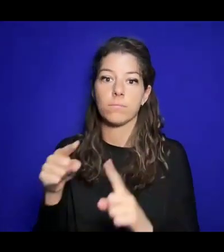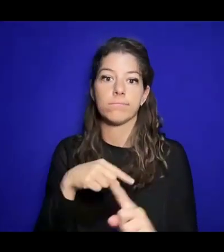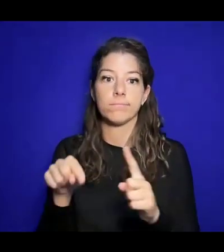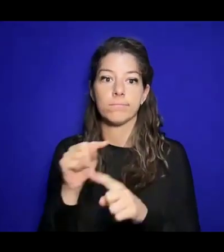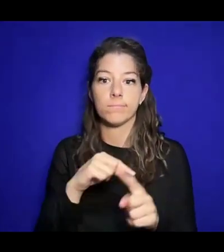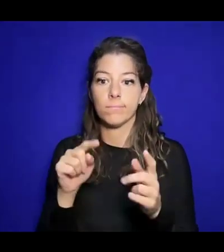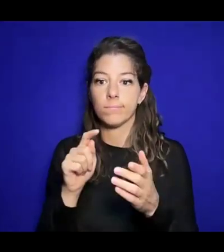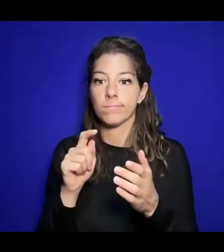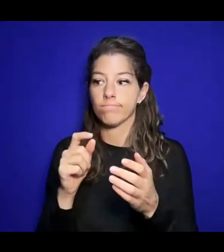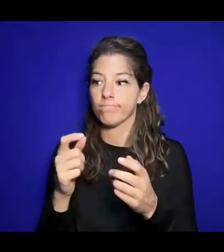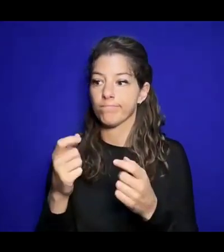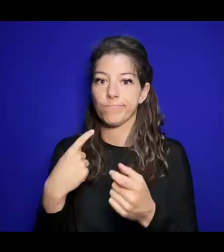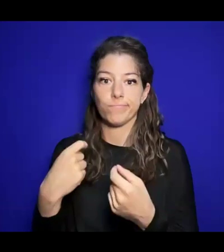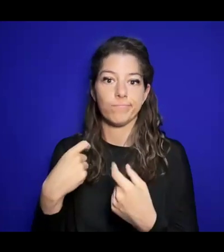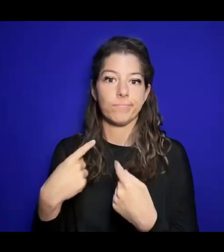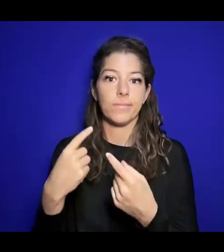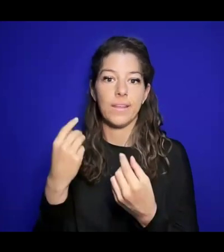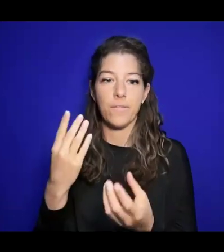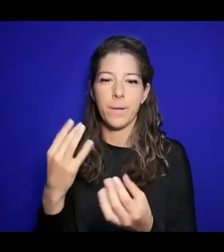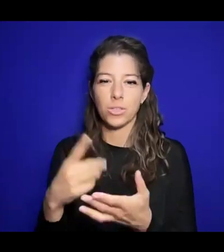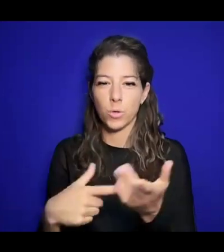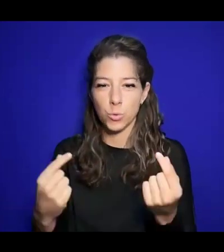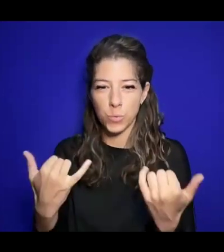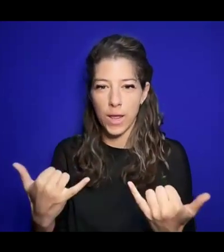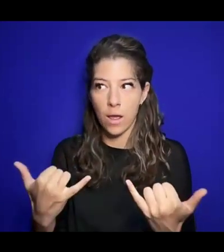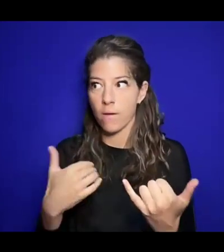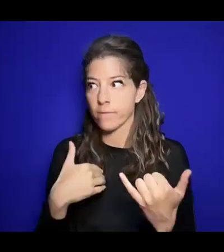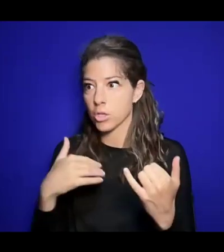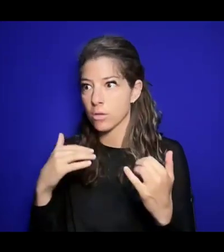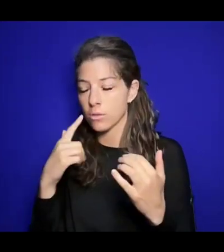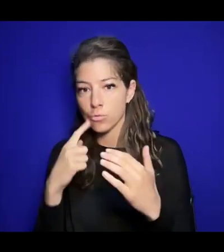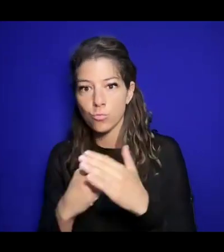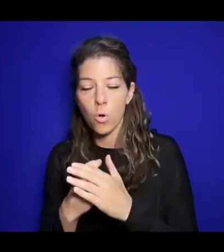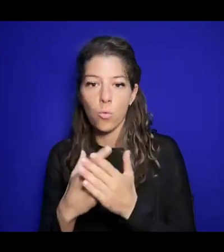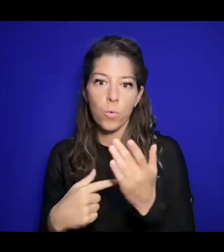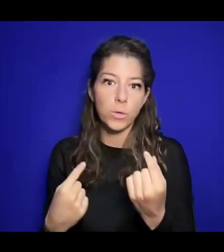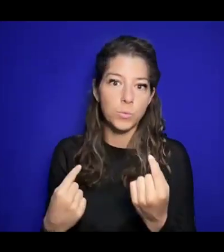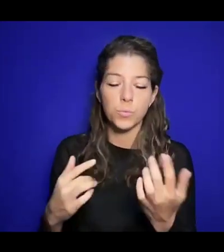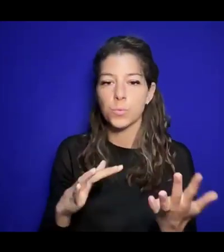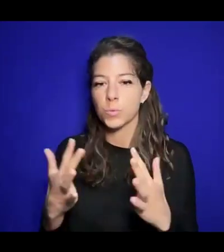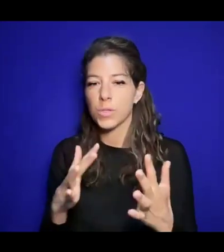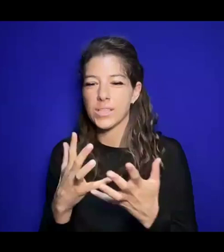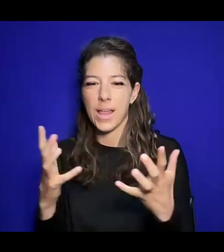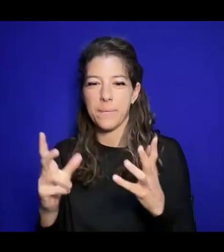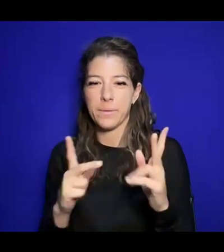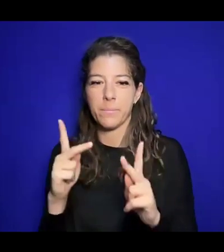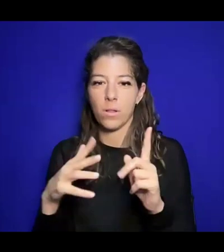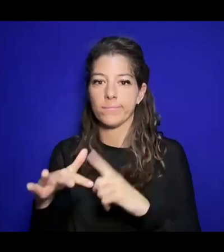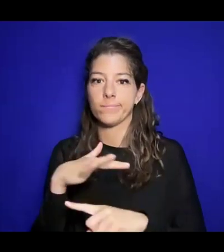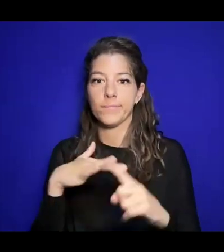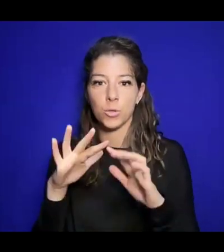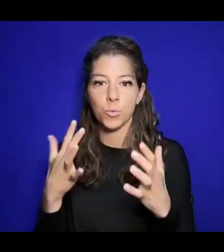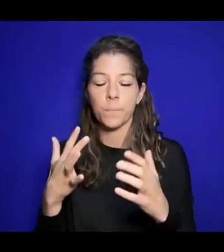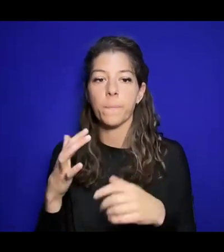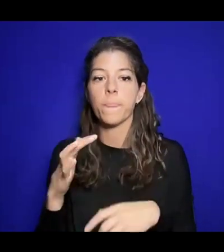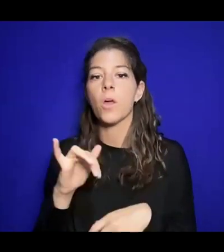in for information about what to do. Now, I've had a stroke. What do I do? So there's a lot of people in that group. There